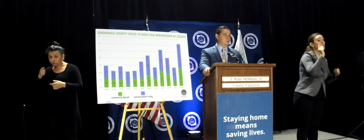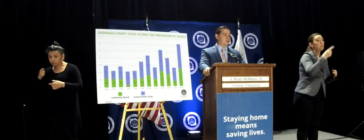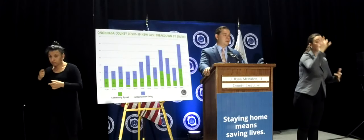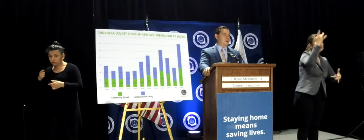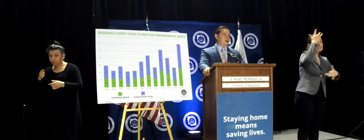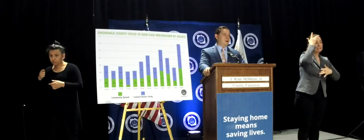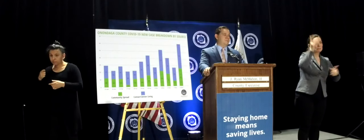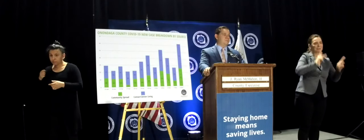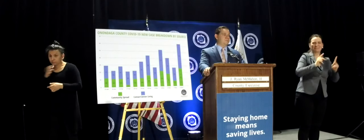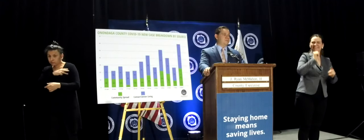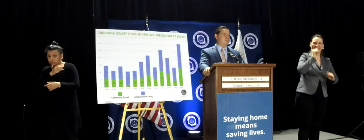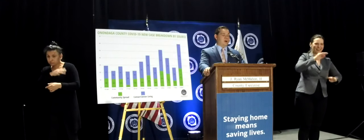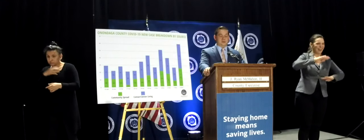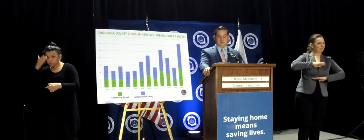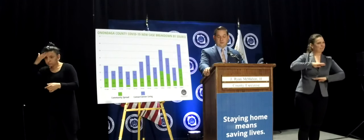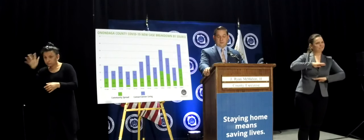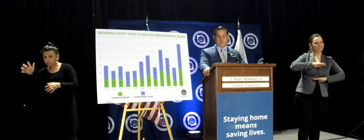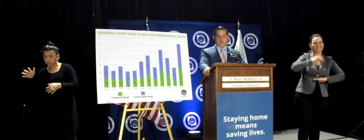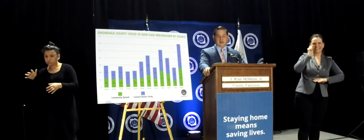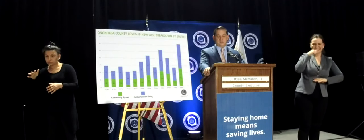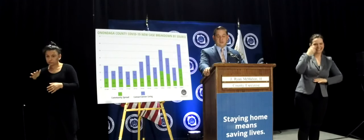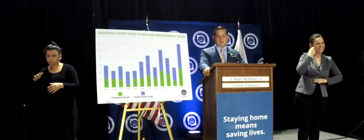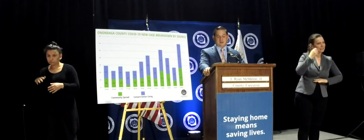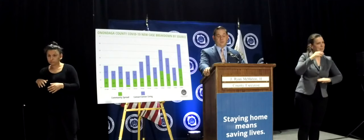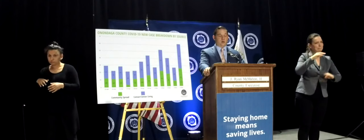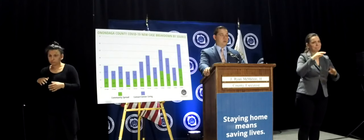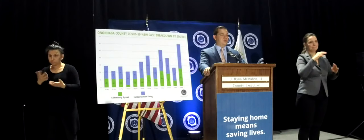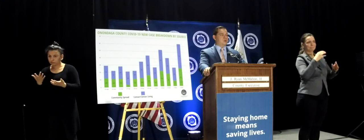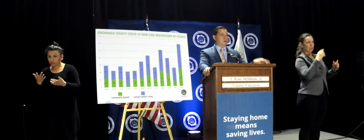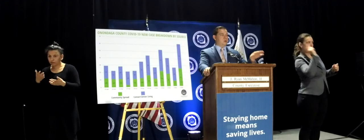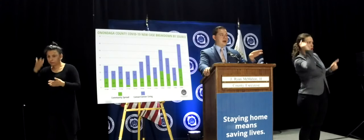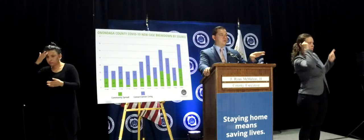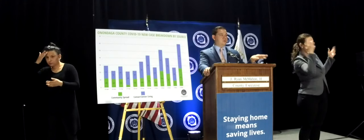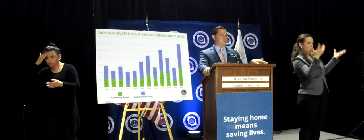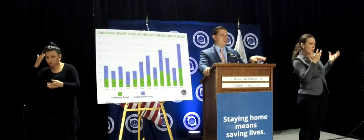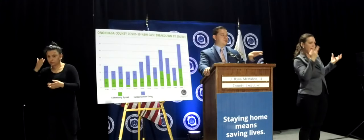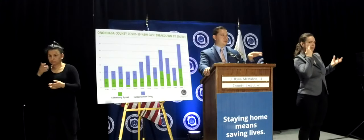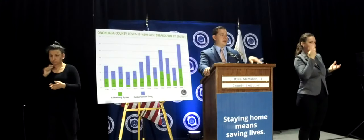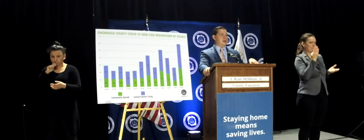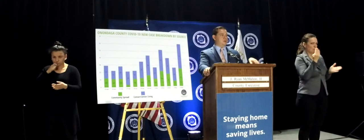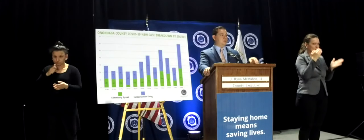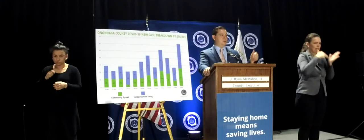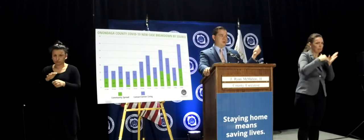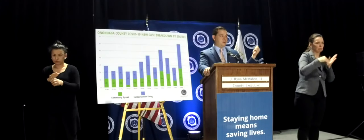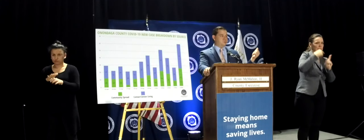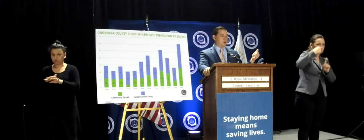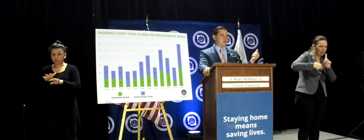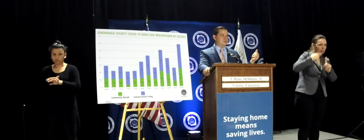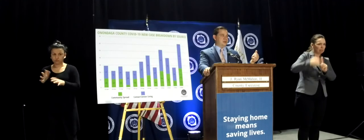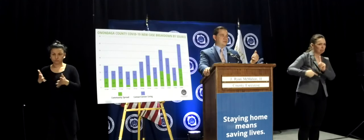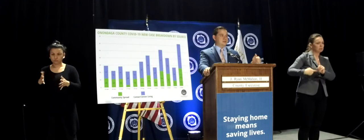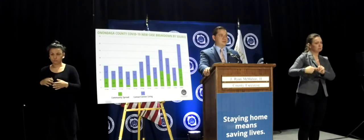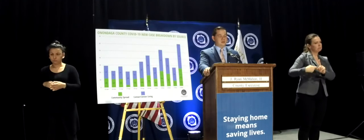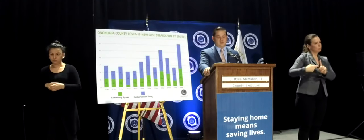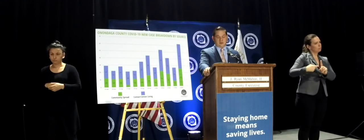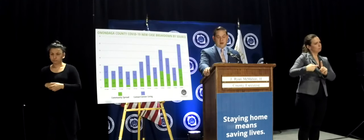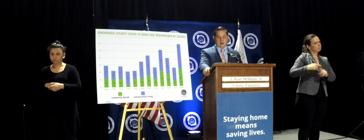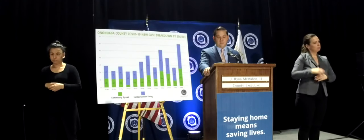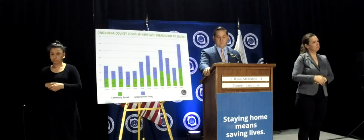testing. But the percentages at some point we think will go down from essentially 8 when you're doing all this proactive